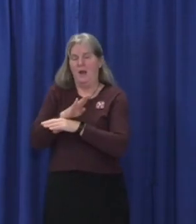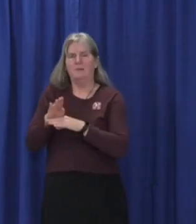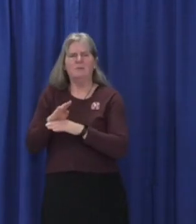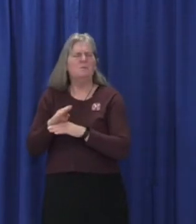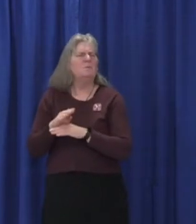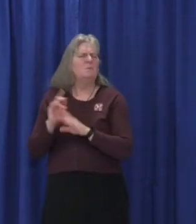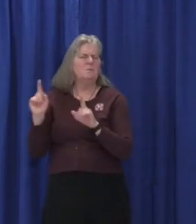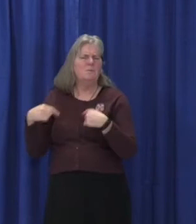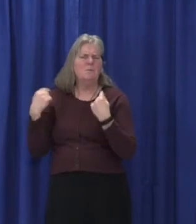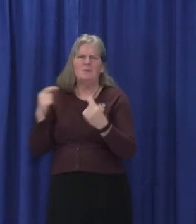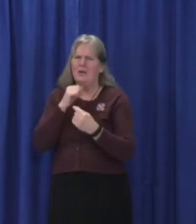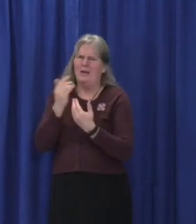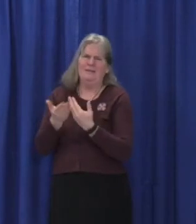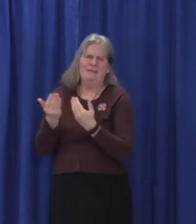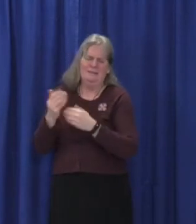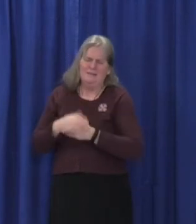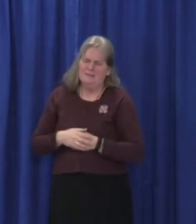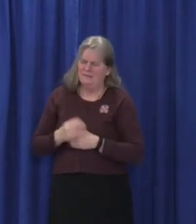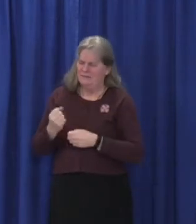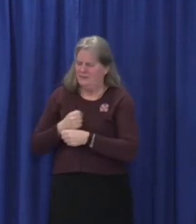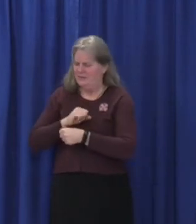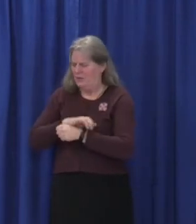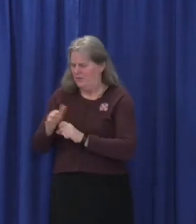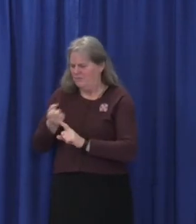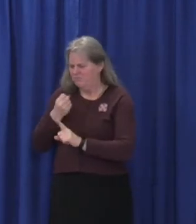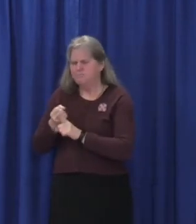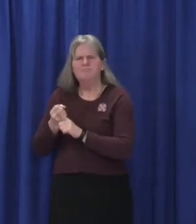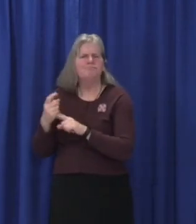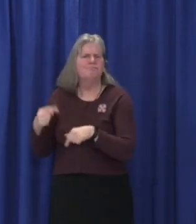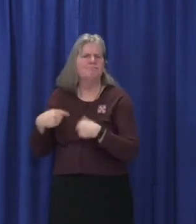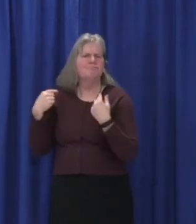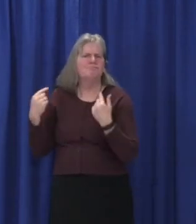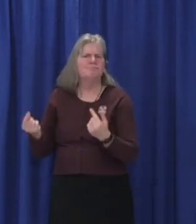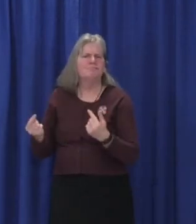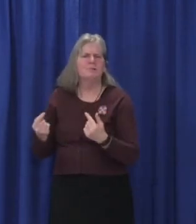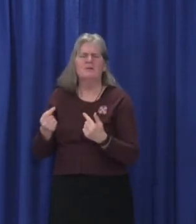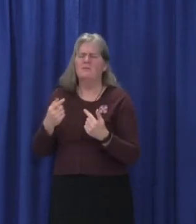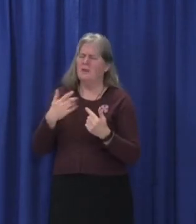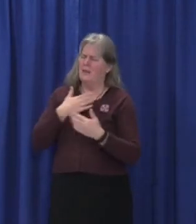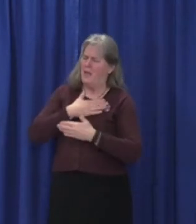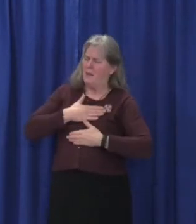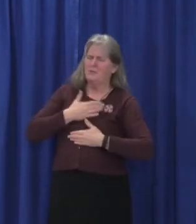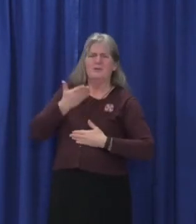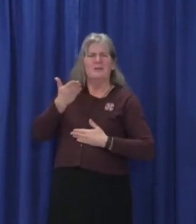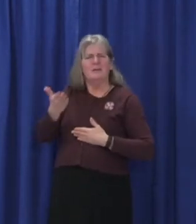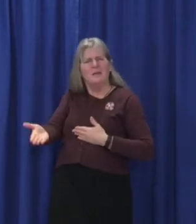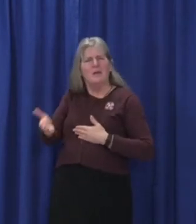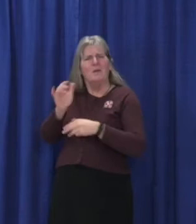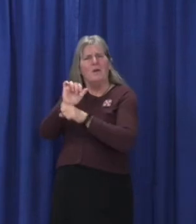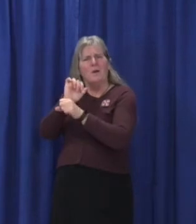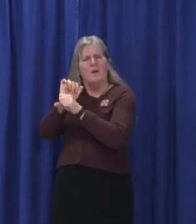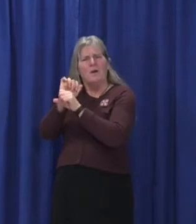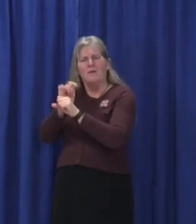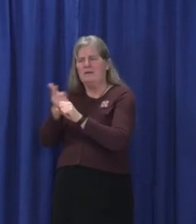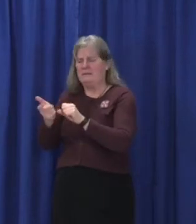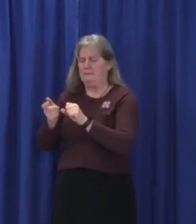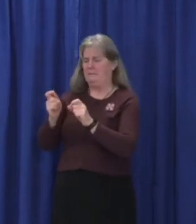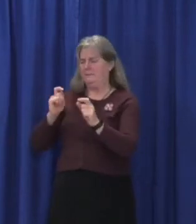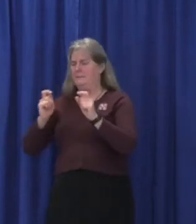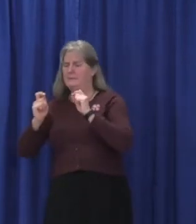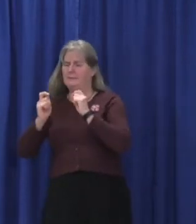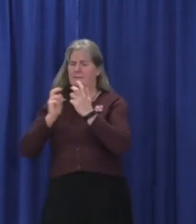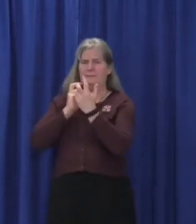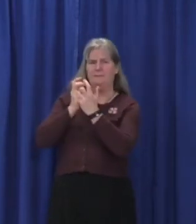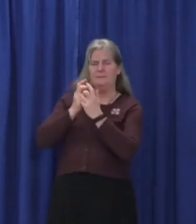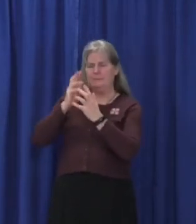again and again by COVID-19. We appreciate the dedication of Yukon businesses to adapt and to innovate as